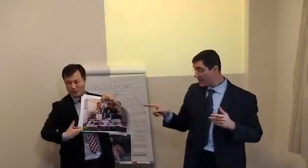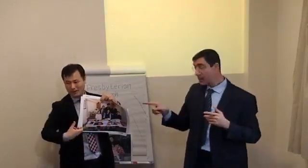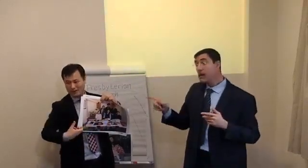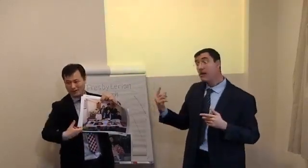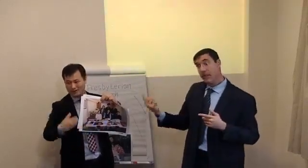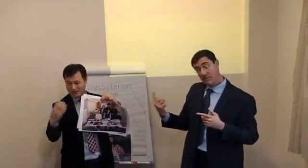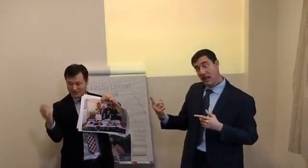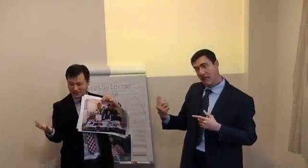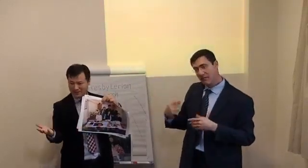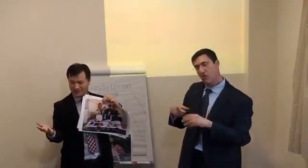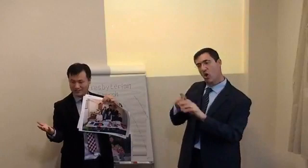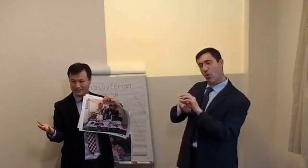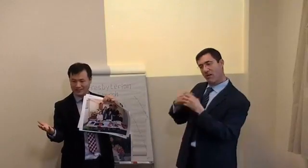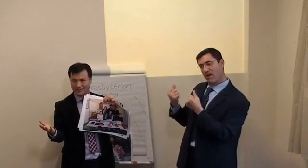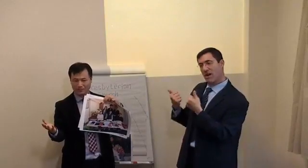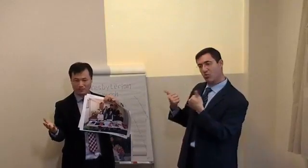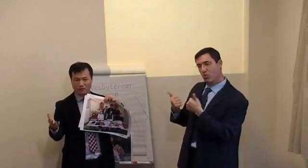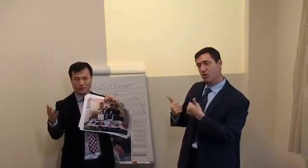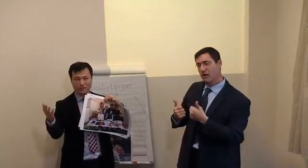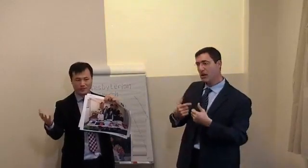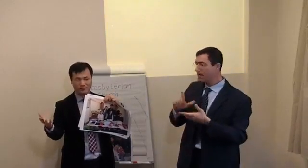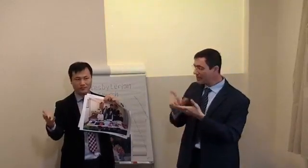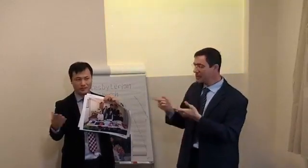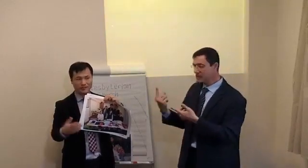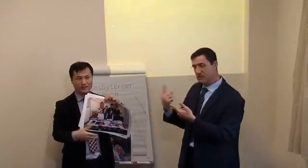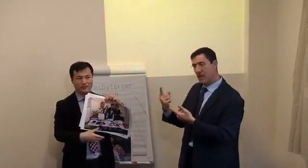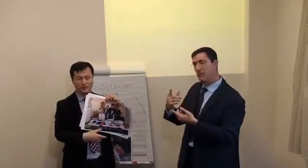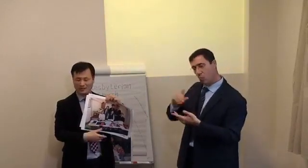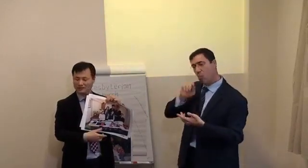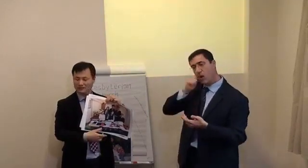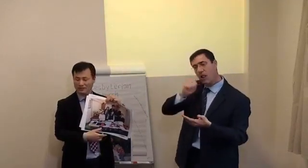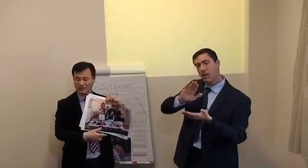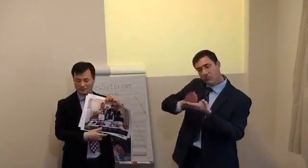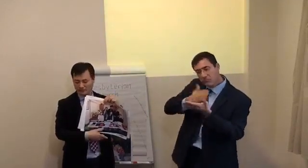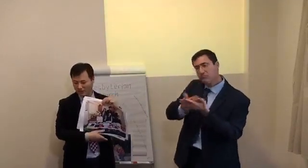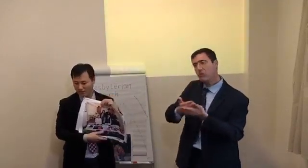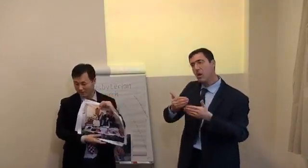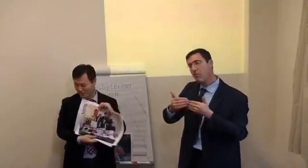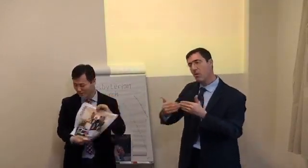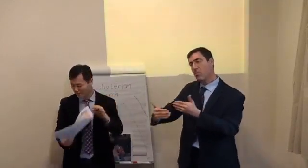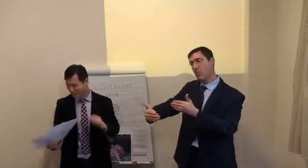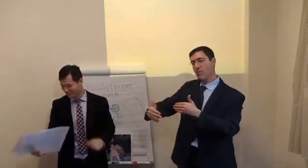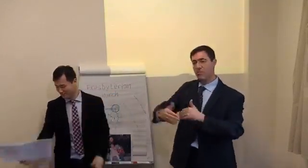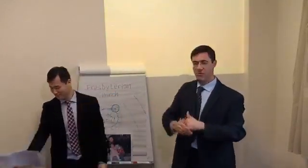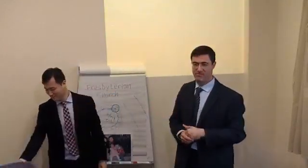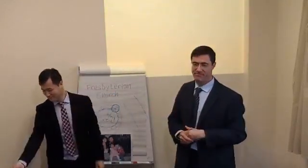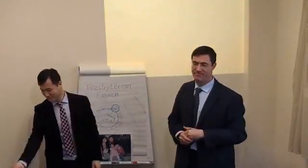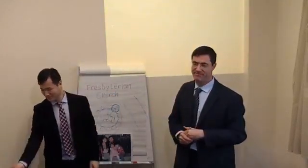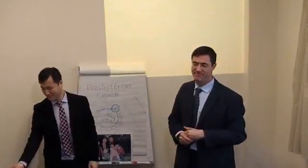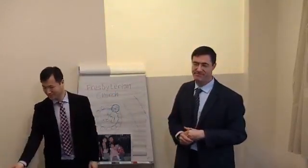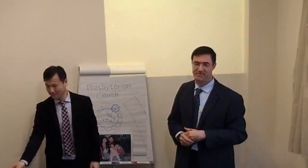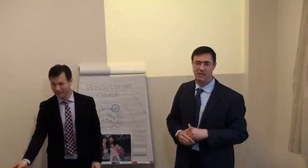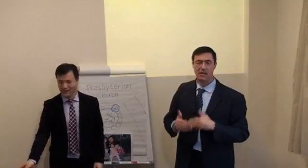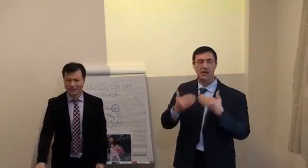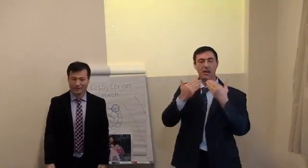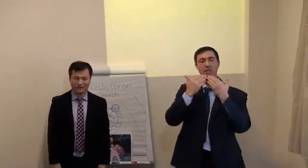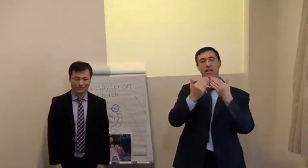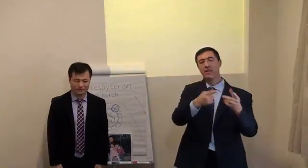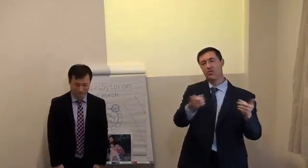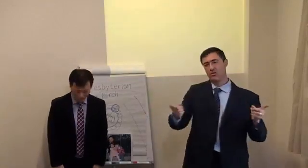me, translations, particularly hymn translations as well. Thank you very much. Thank you.